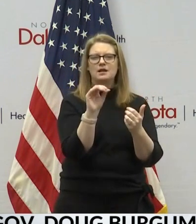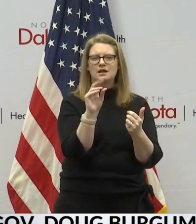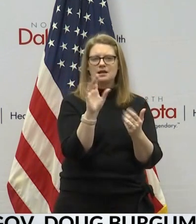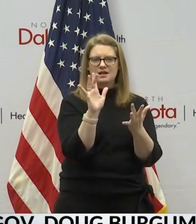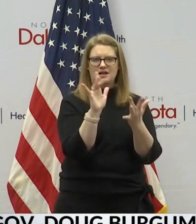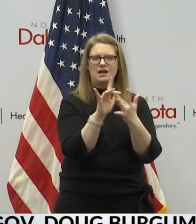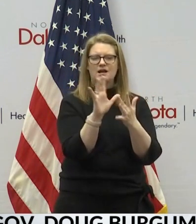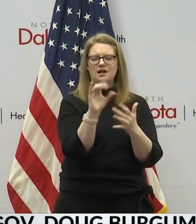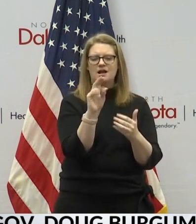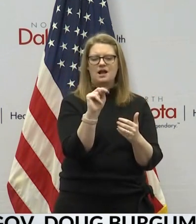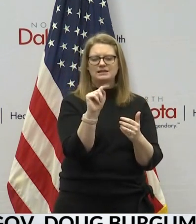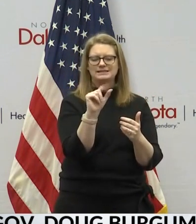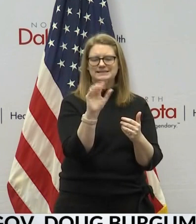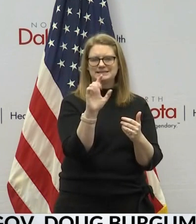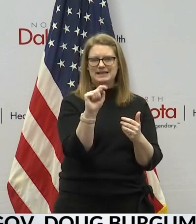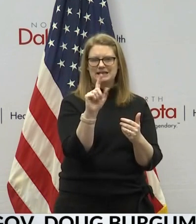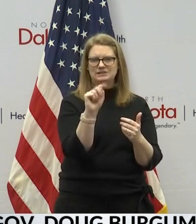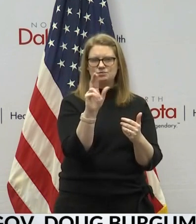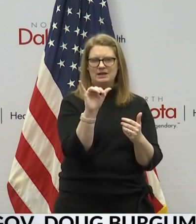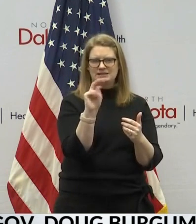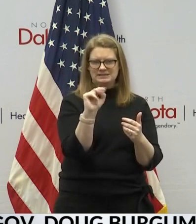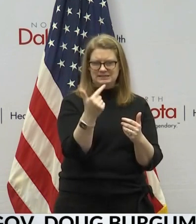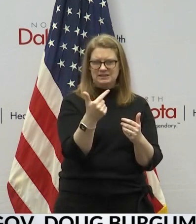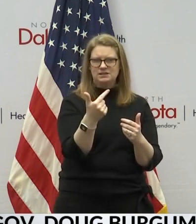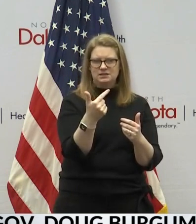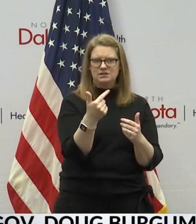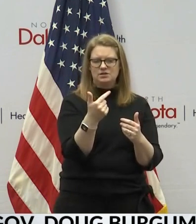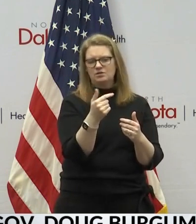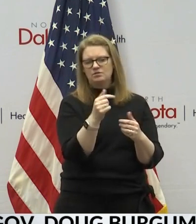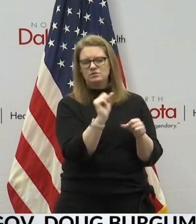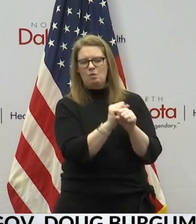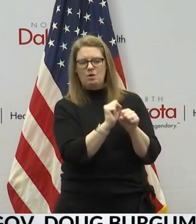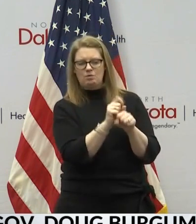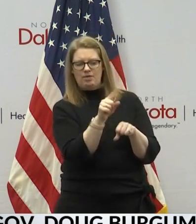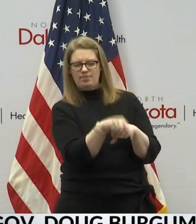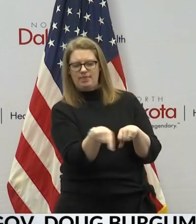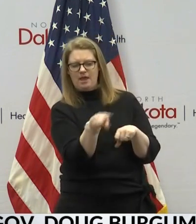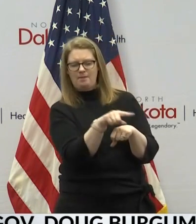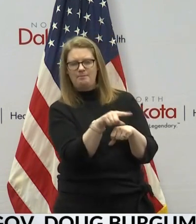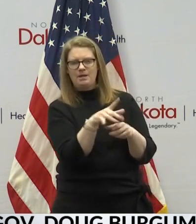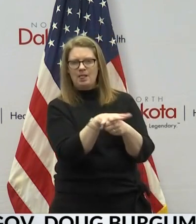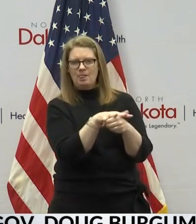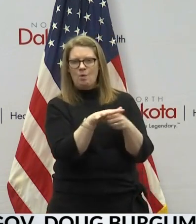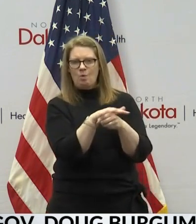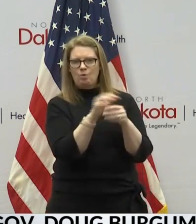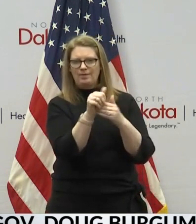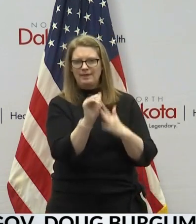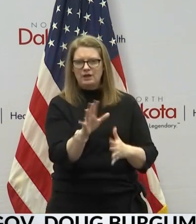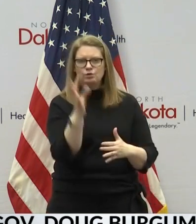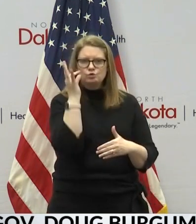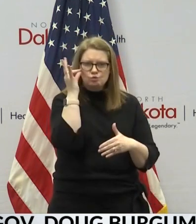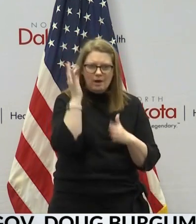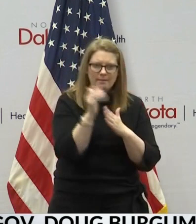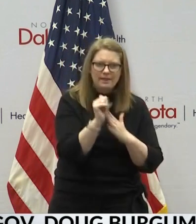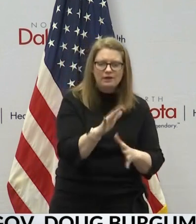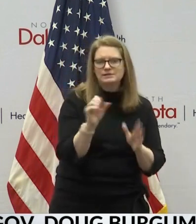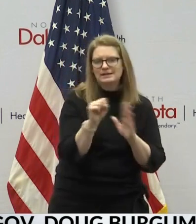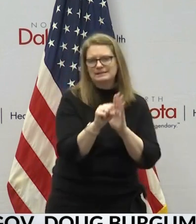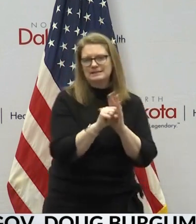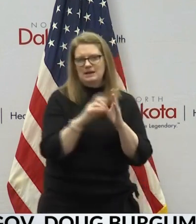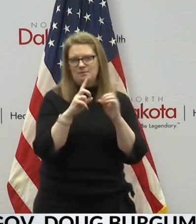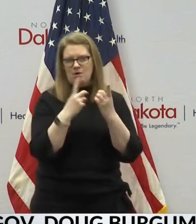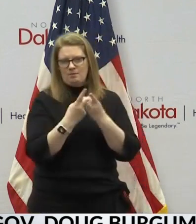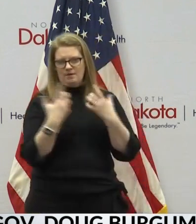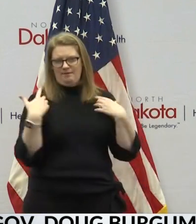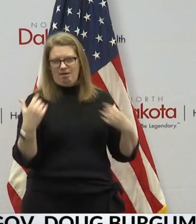and so they provided this combination of working with them, local leaders, tribal leaders, and the State Department of Health